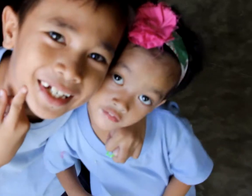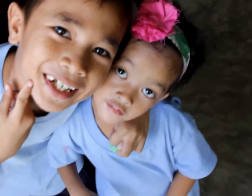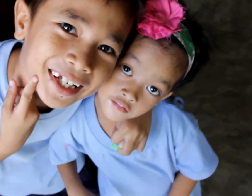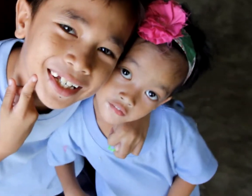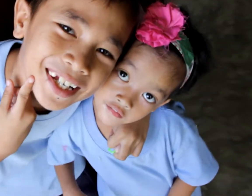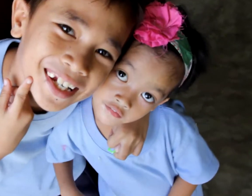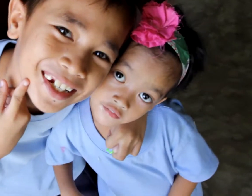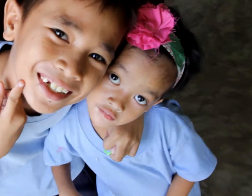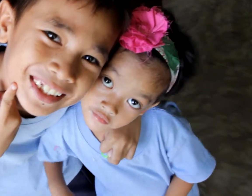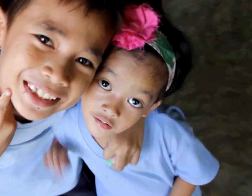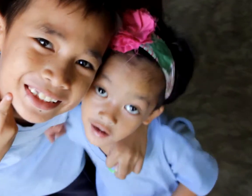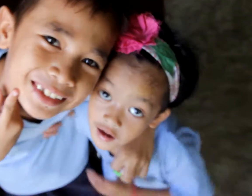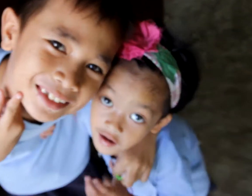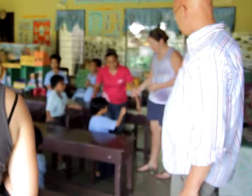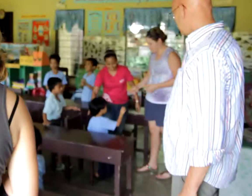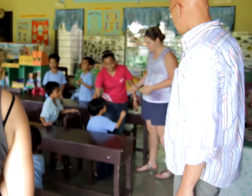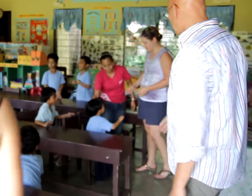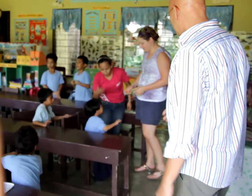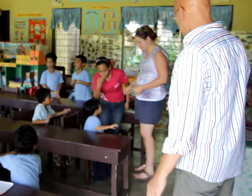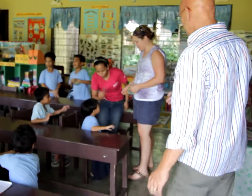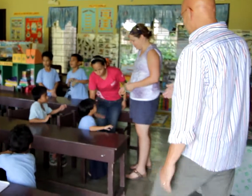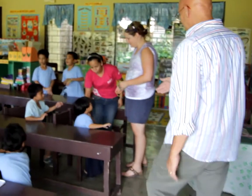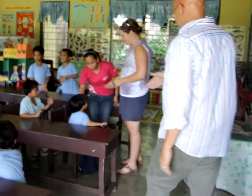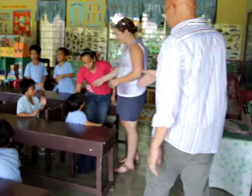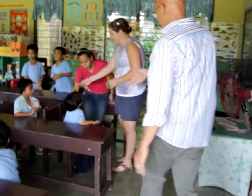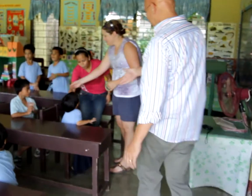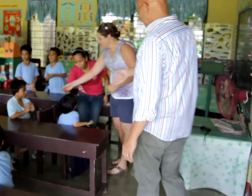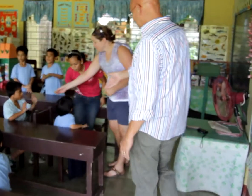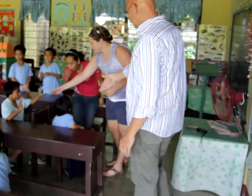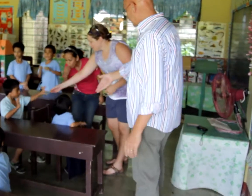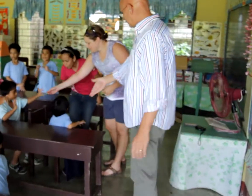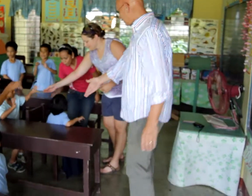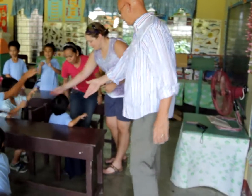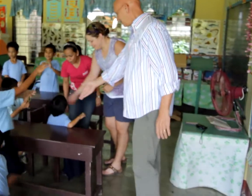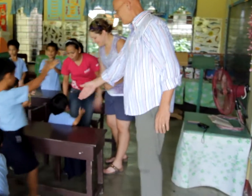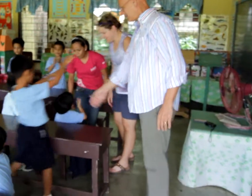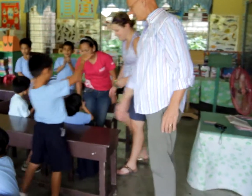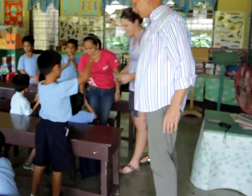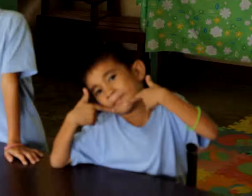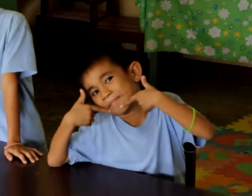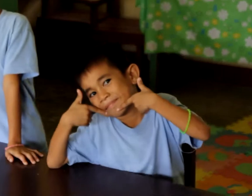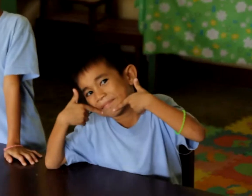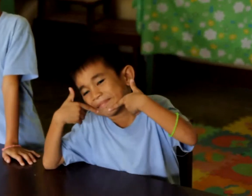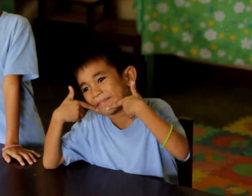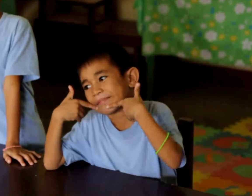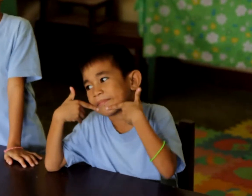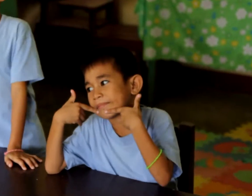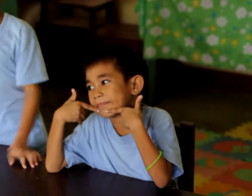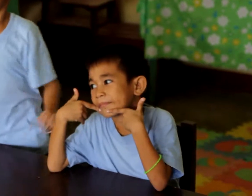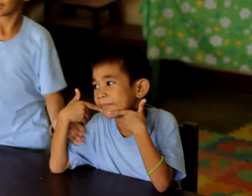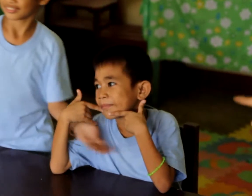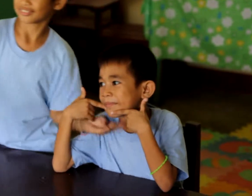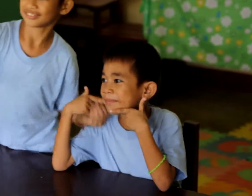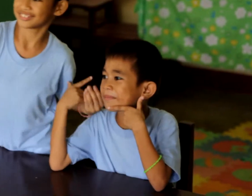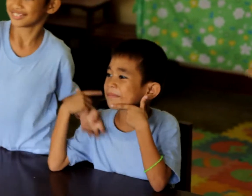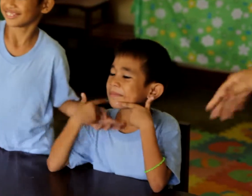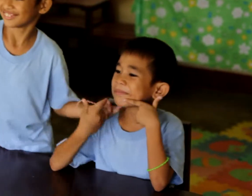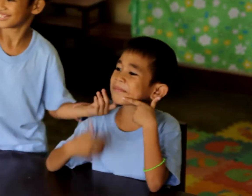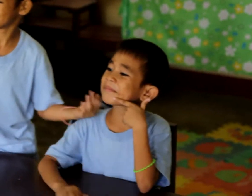We got the youngest ones in here. This little gal right here is five years old already. And that's actually the earliest we take kids is five